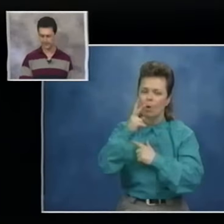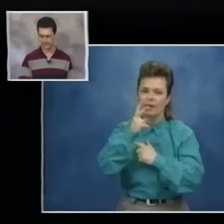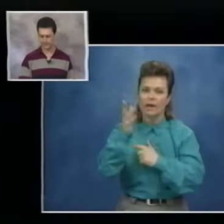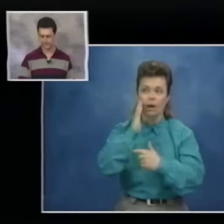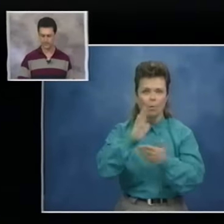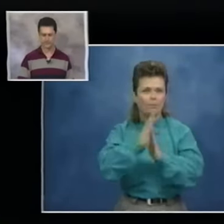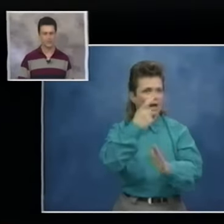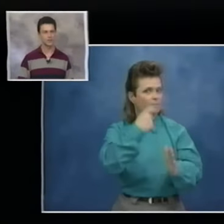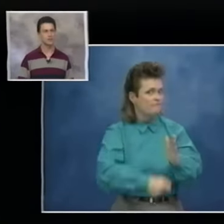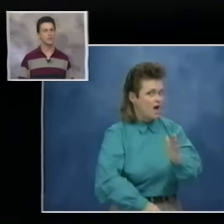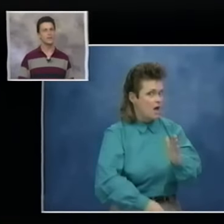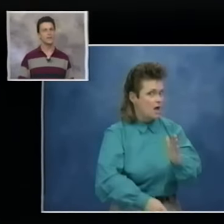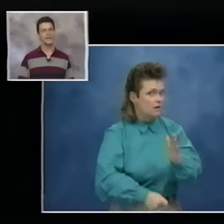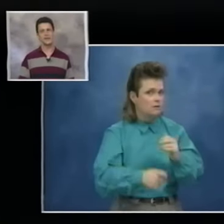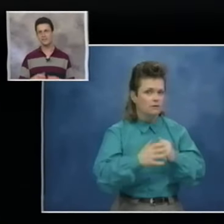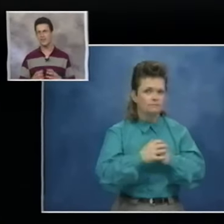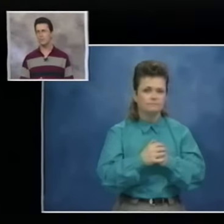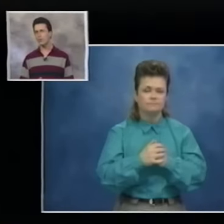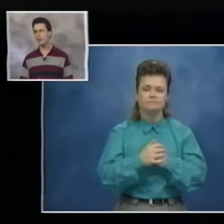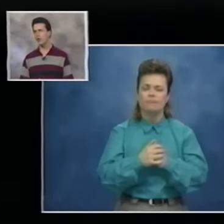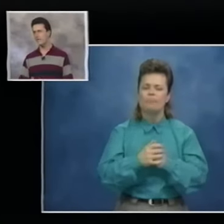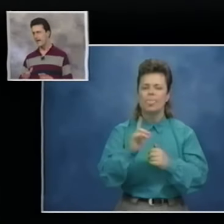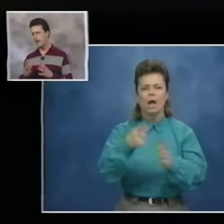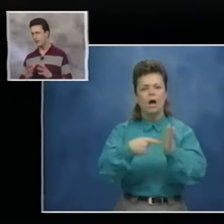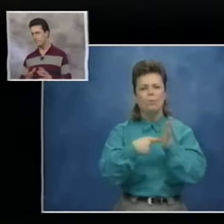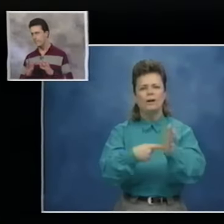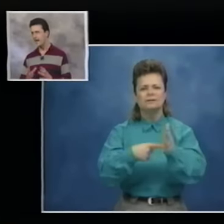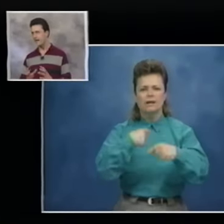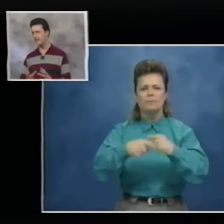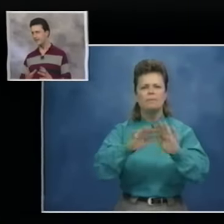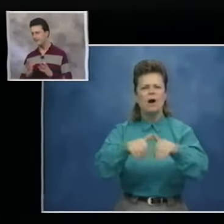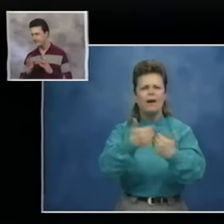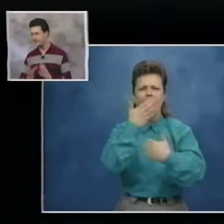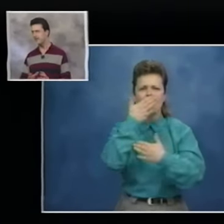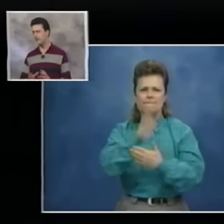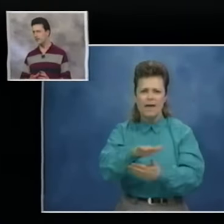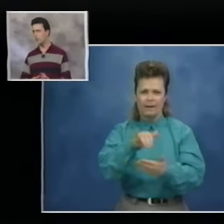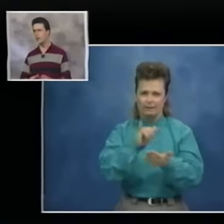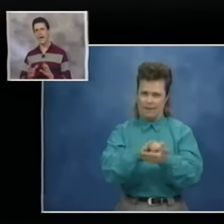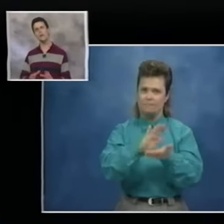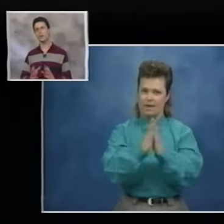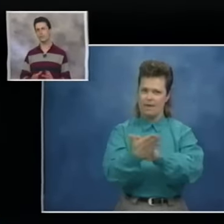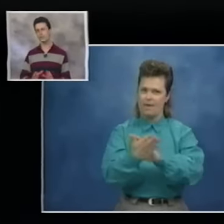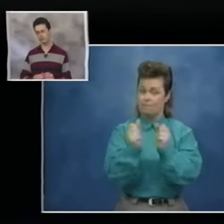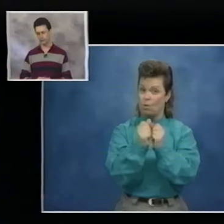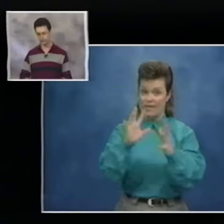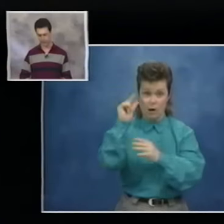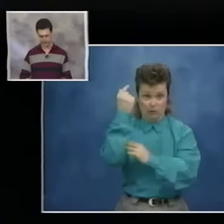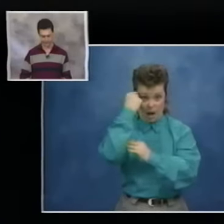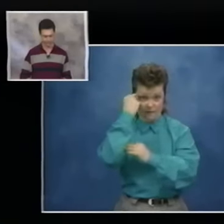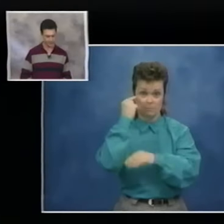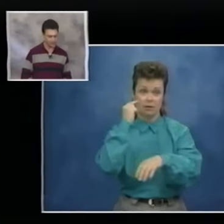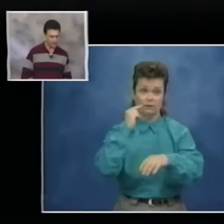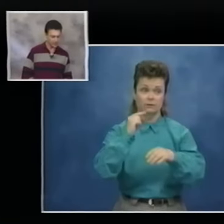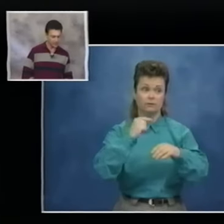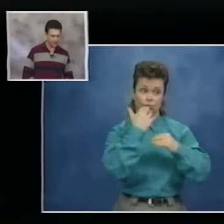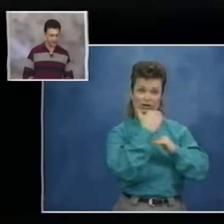fines. An example of how bad it did get without government